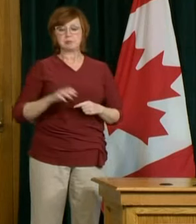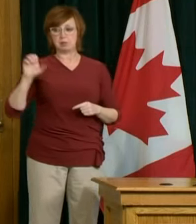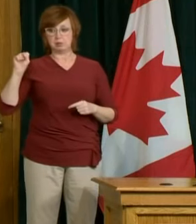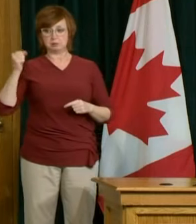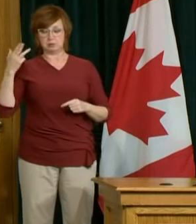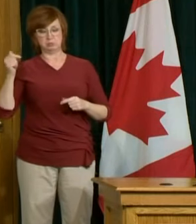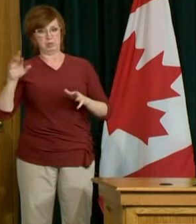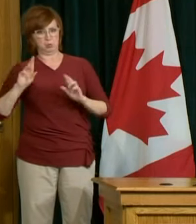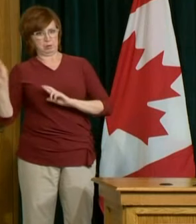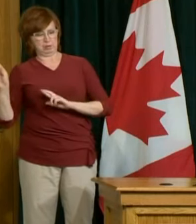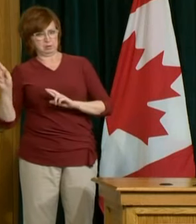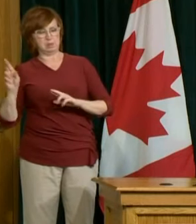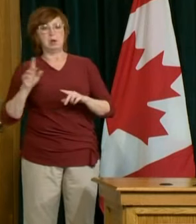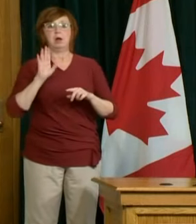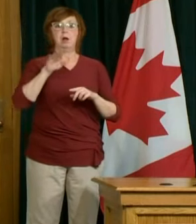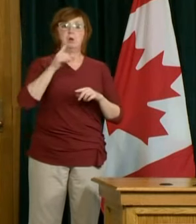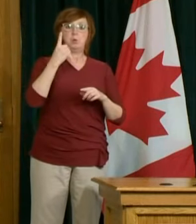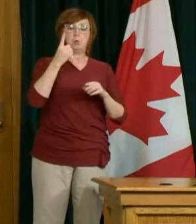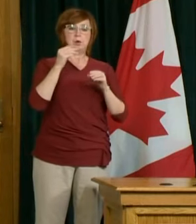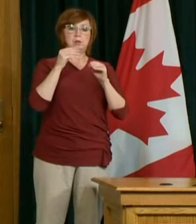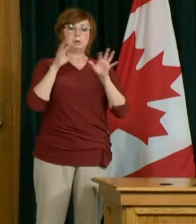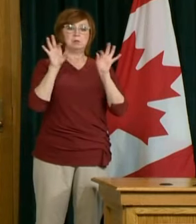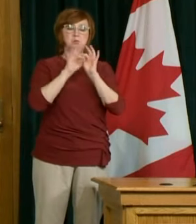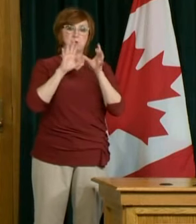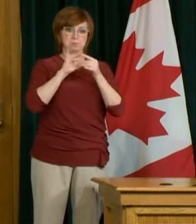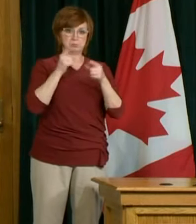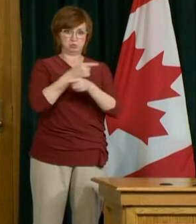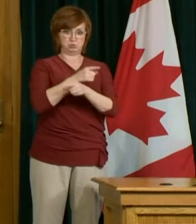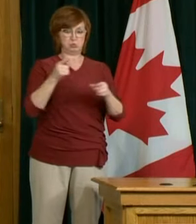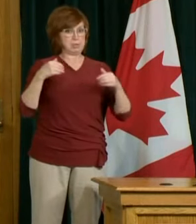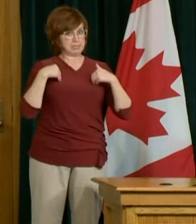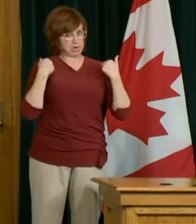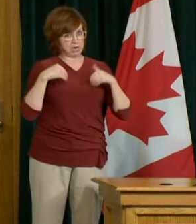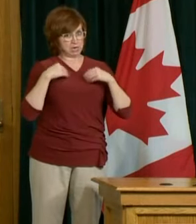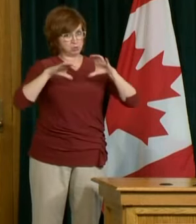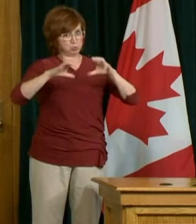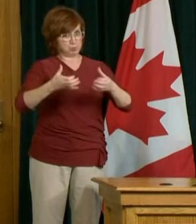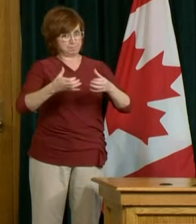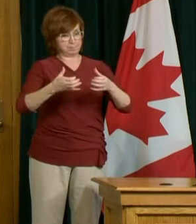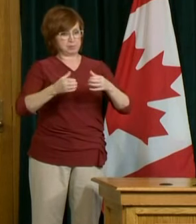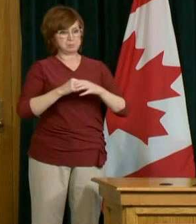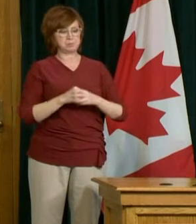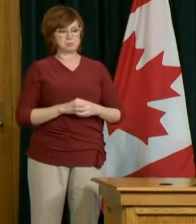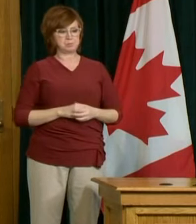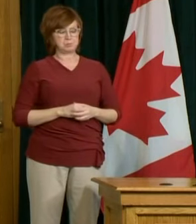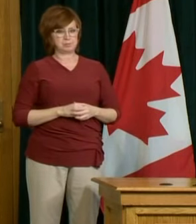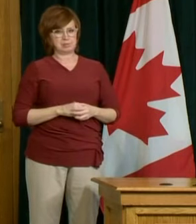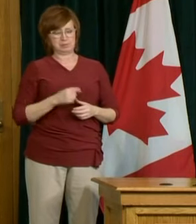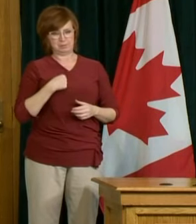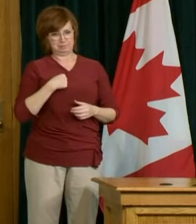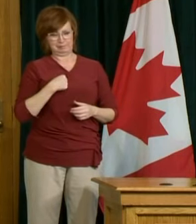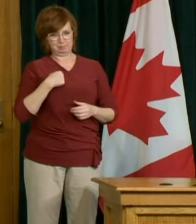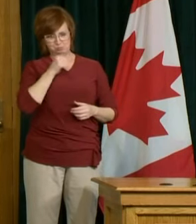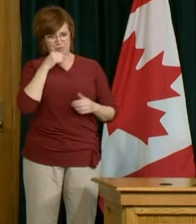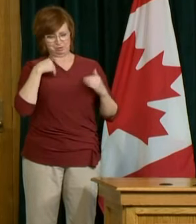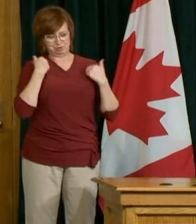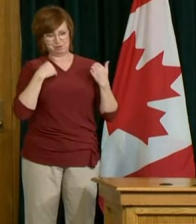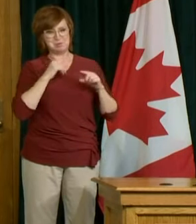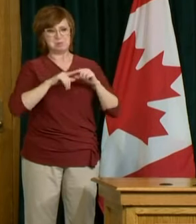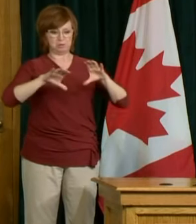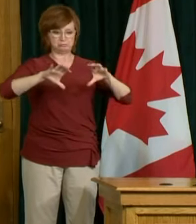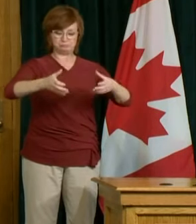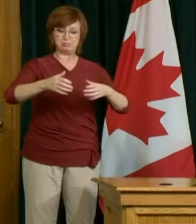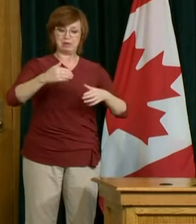reason, and this is a message really to all young people, that while we may think that, well, not me, but while young people may think that they